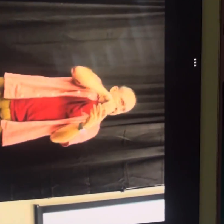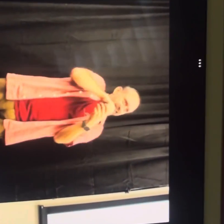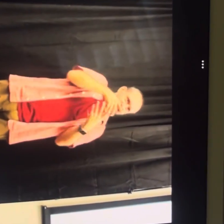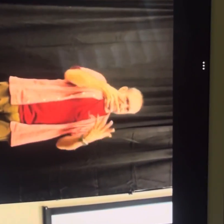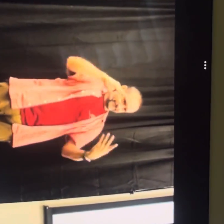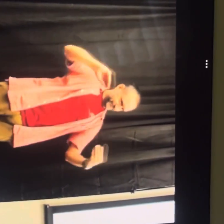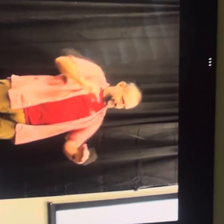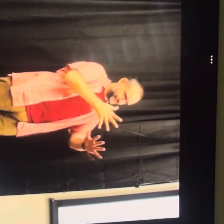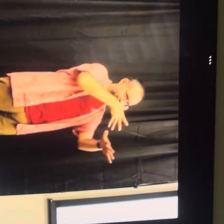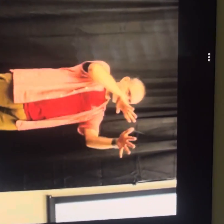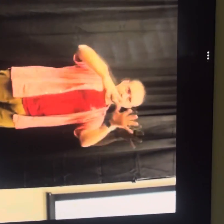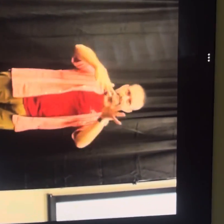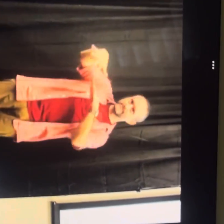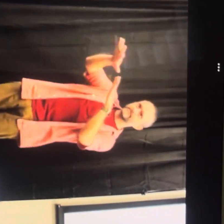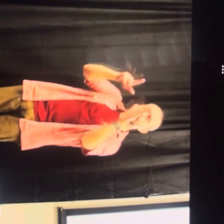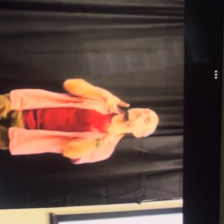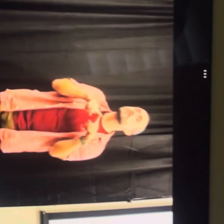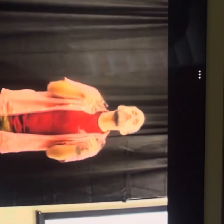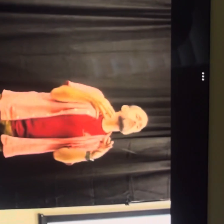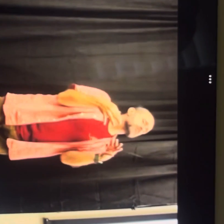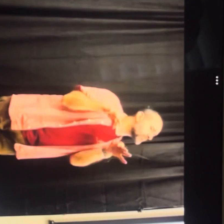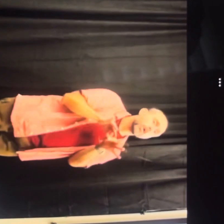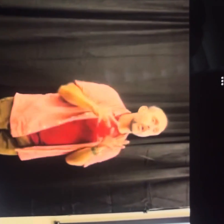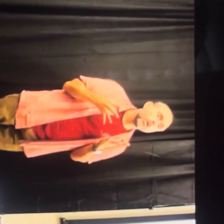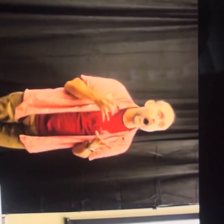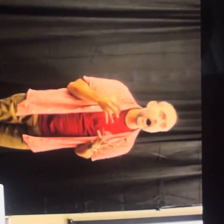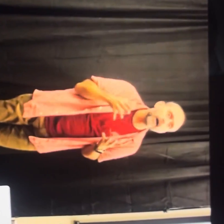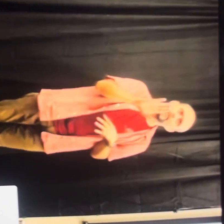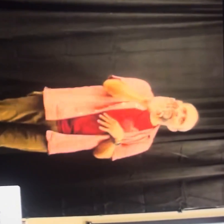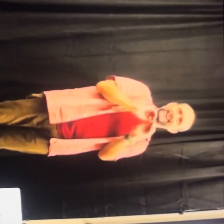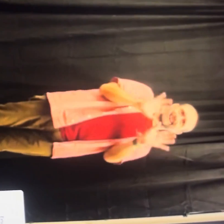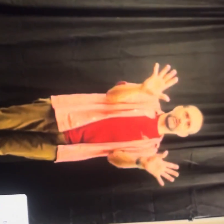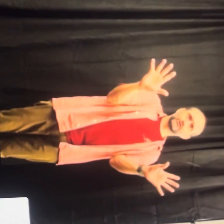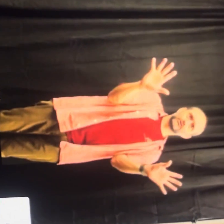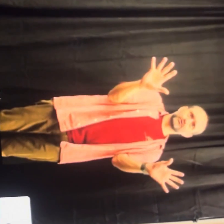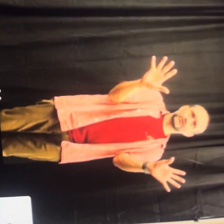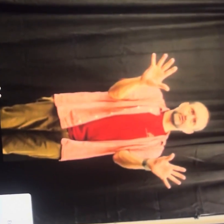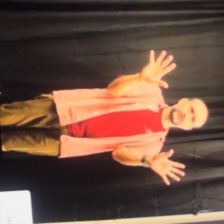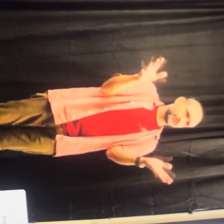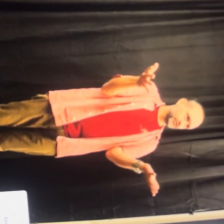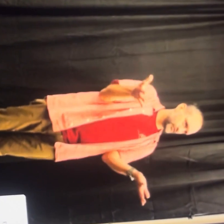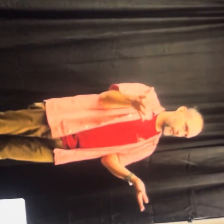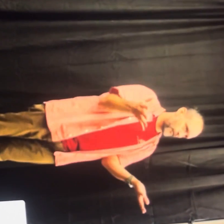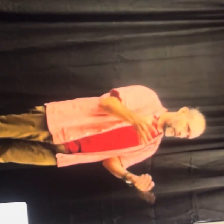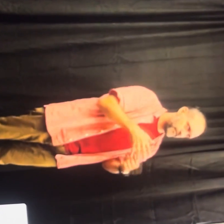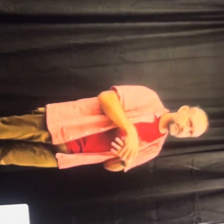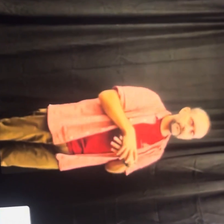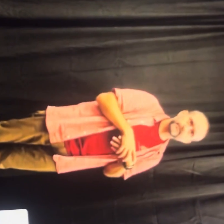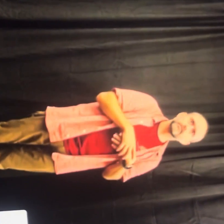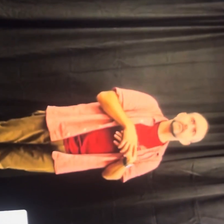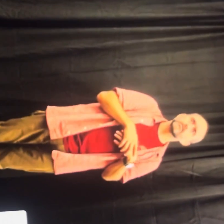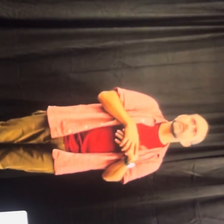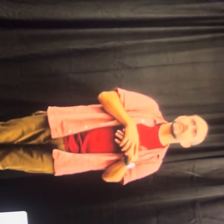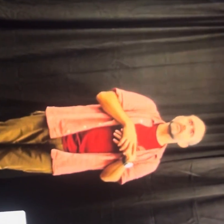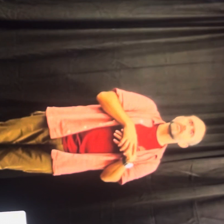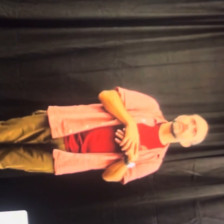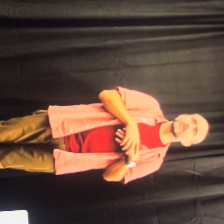experience. There's so many different things that were included within the performance,